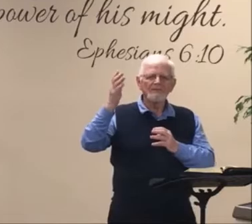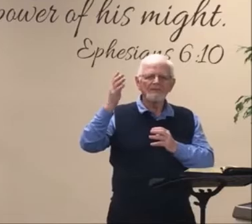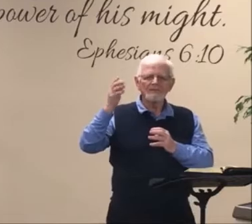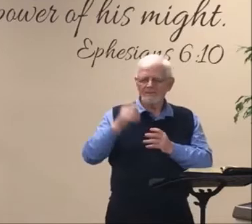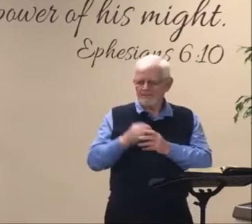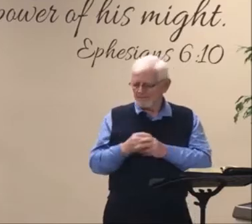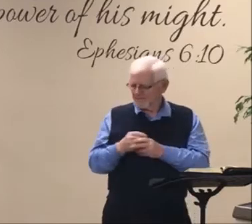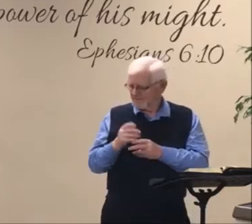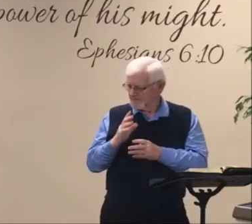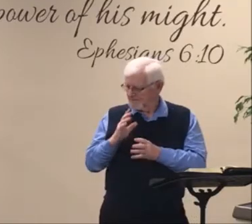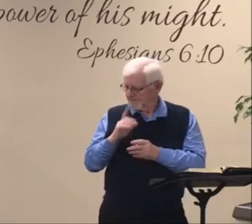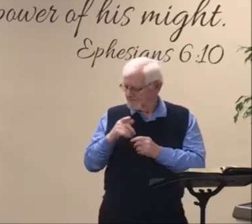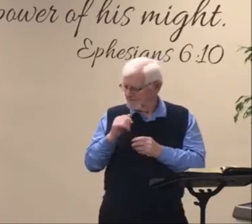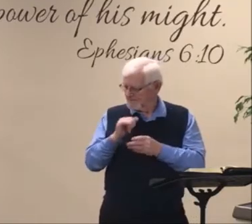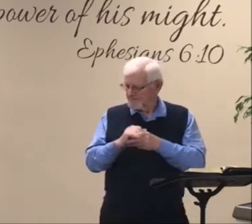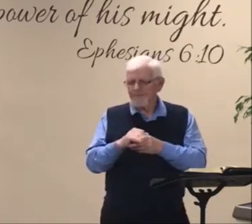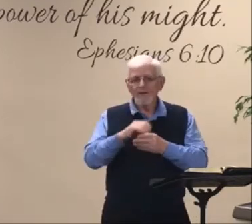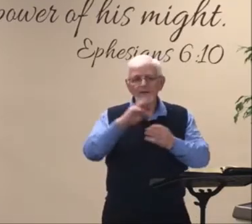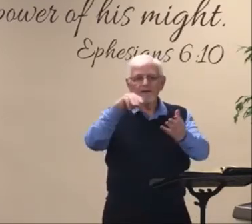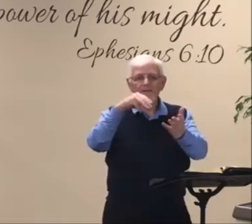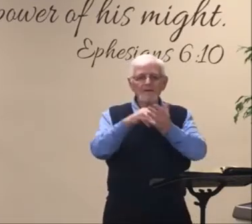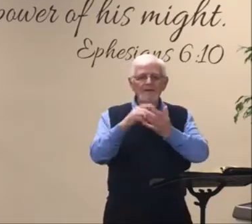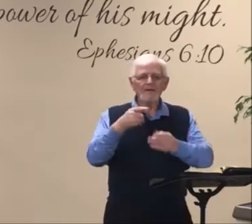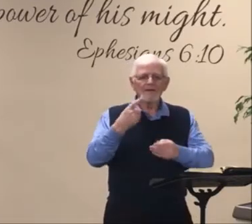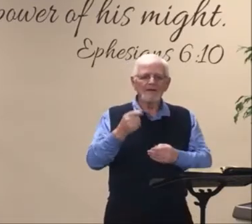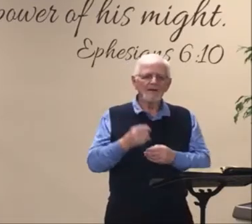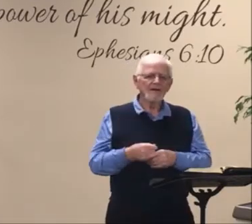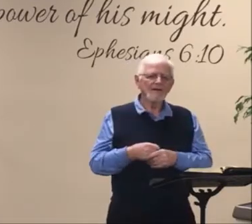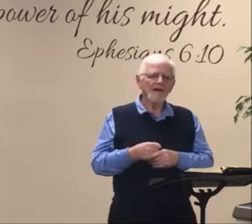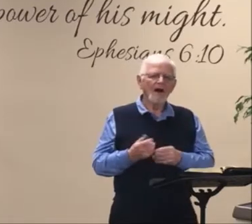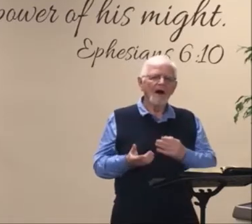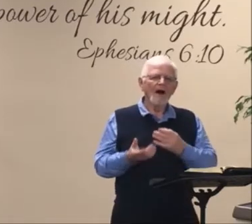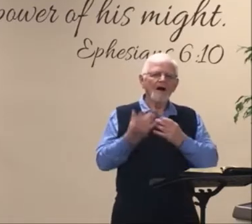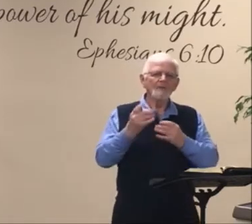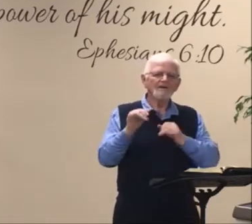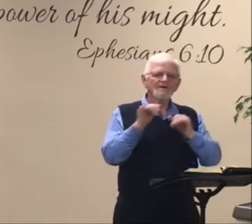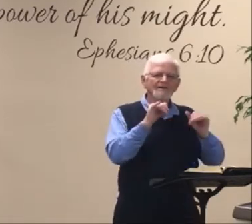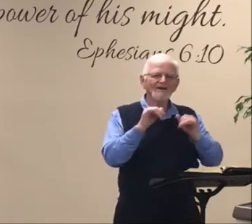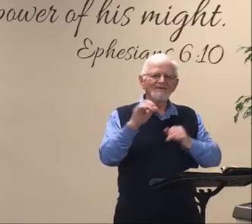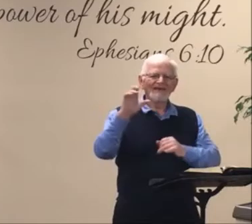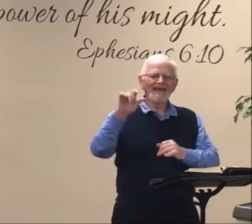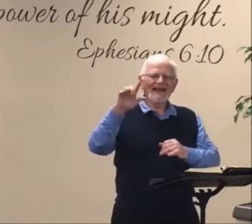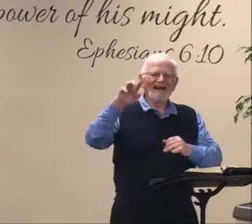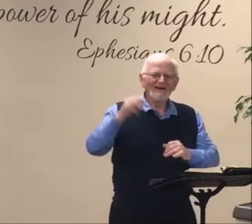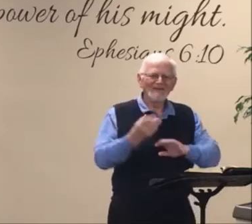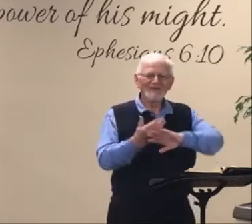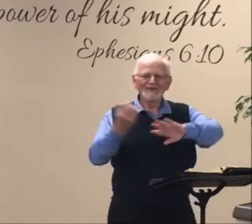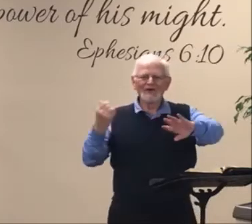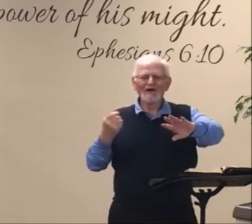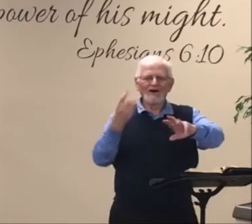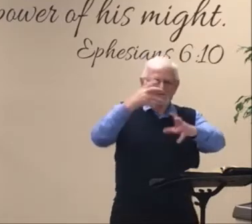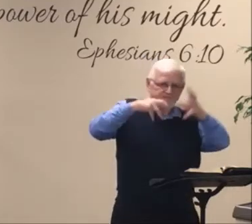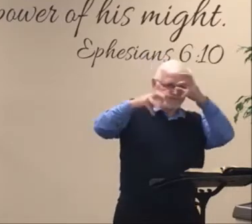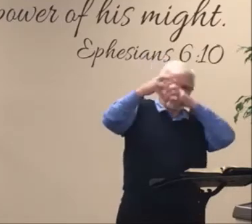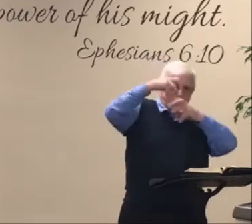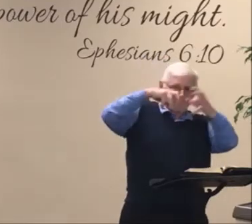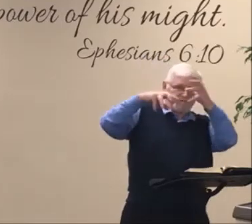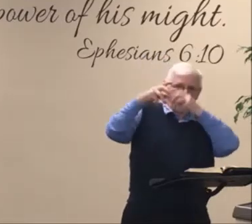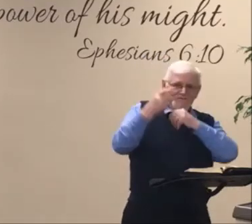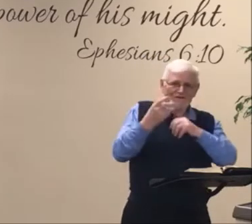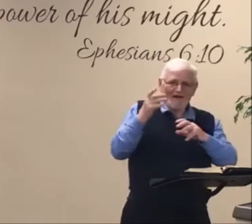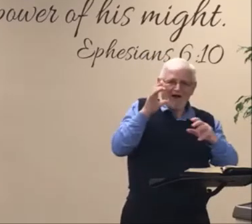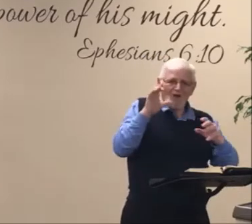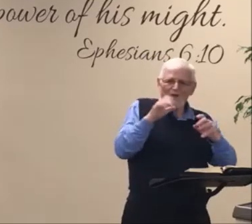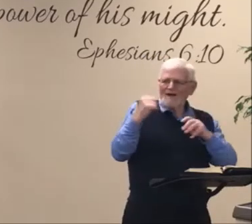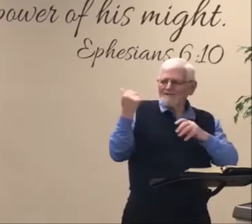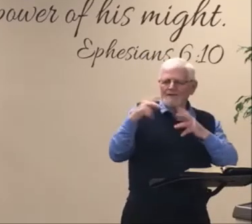don't remember what he preached about. And in the middle of his sermon, he said, it's almost like the calm before the storm. The storm. And my wife and I looked at